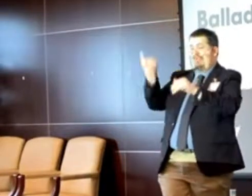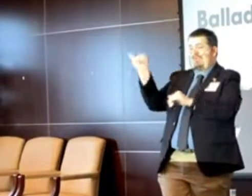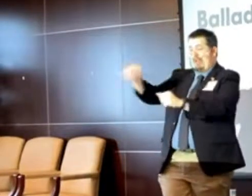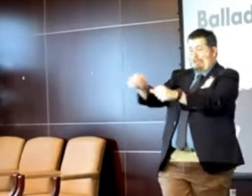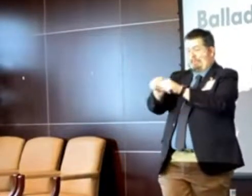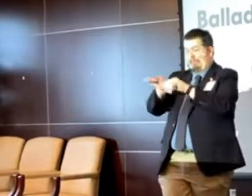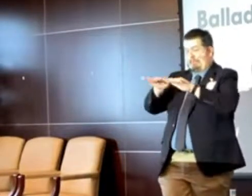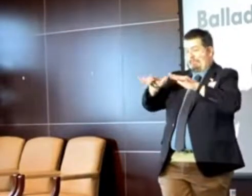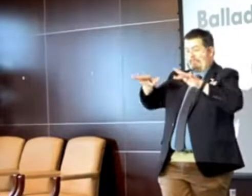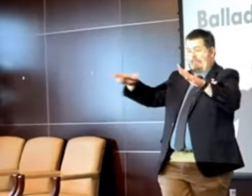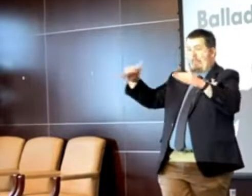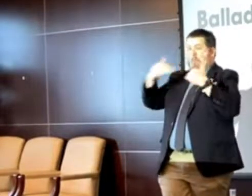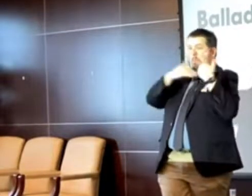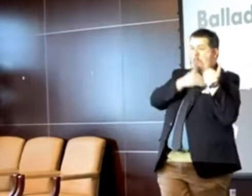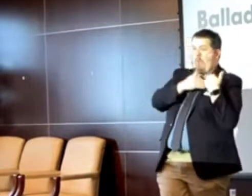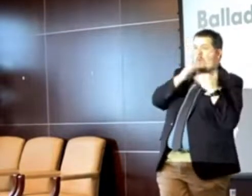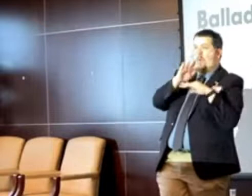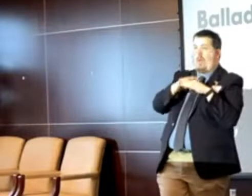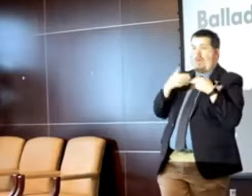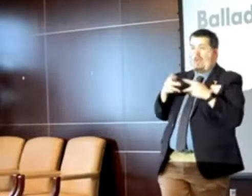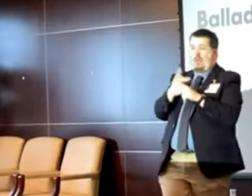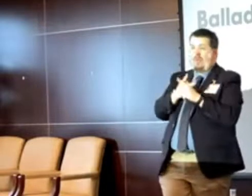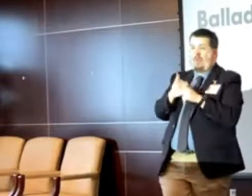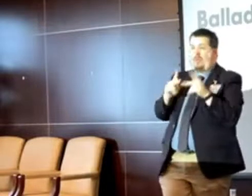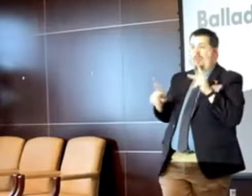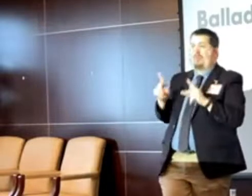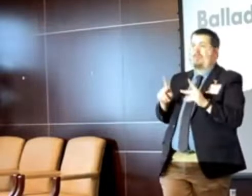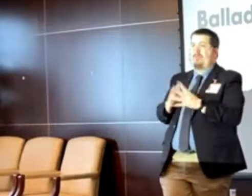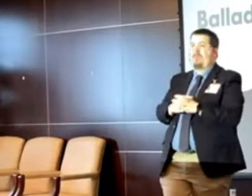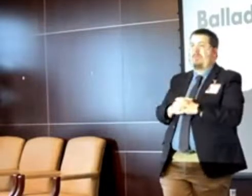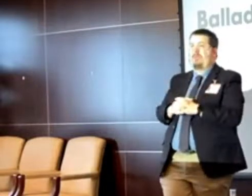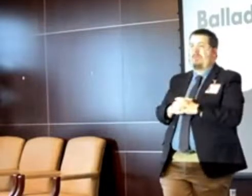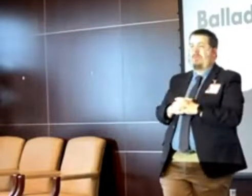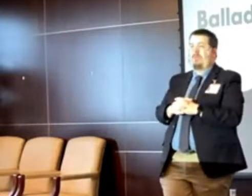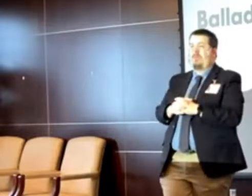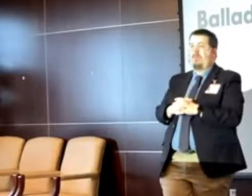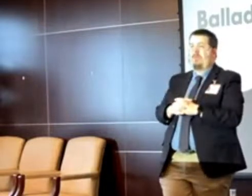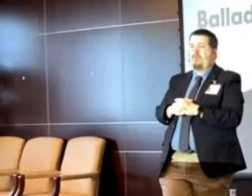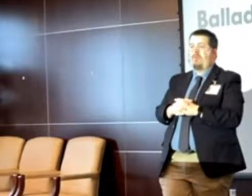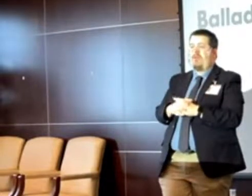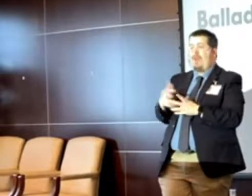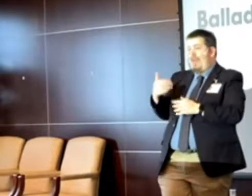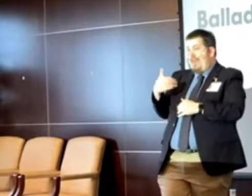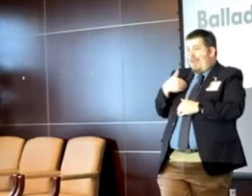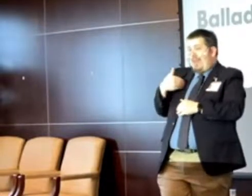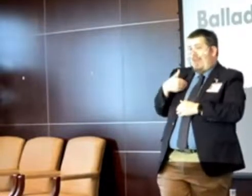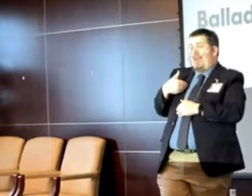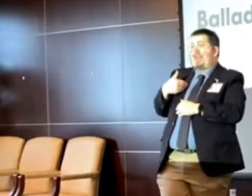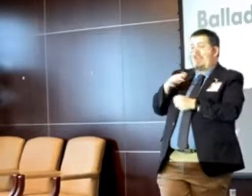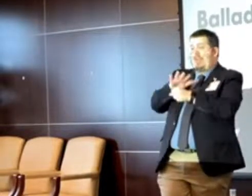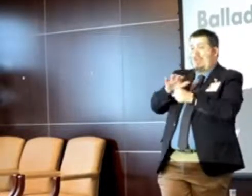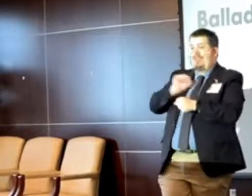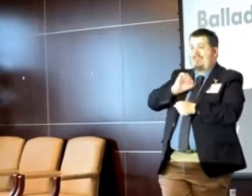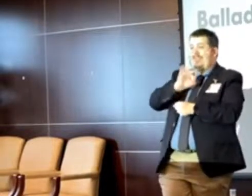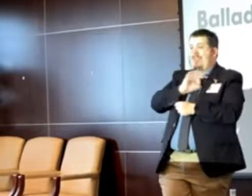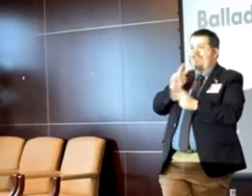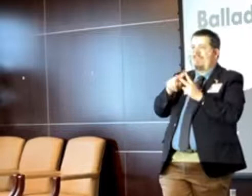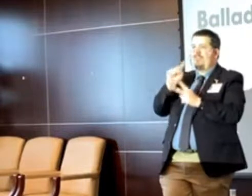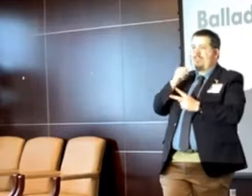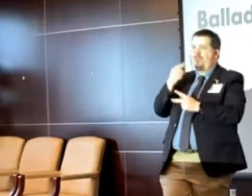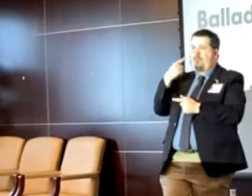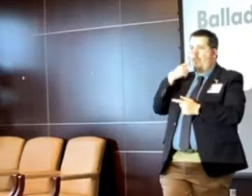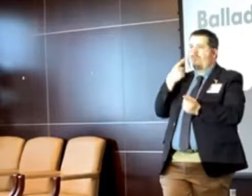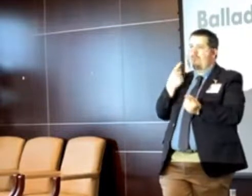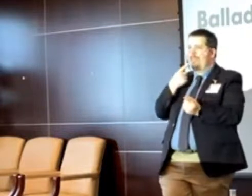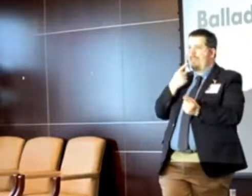infection and the burden it's causing on healthcare staffing and care. Having sufficient staffing is critical, as you've heard.